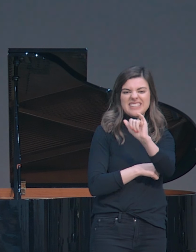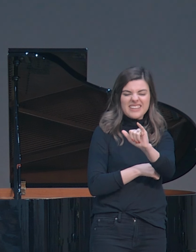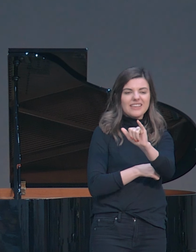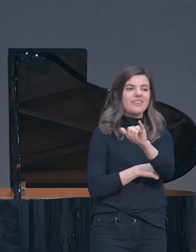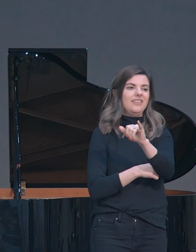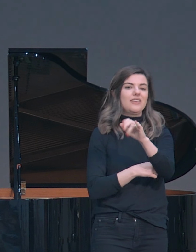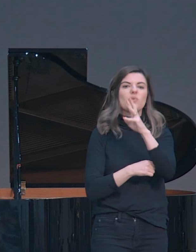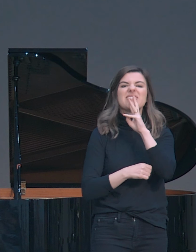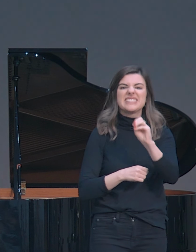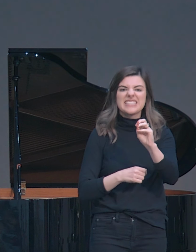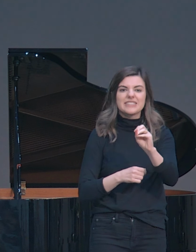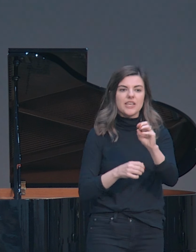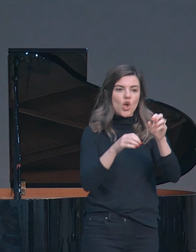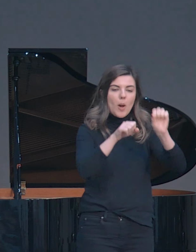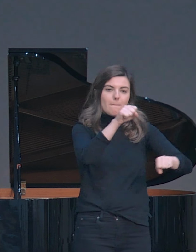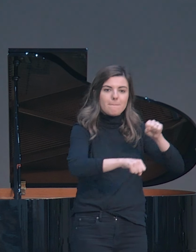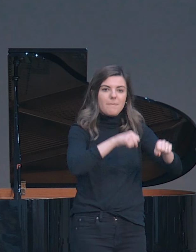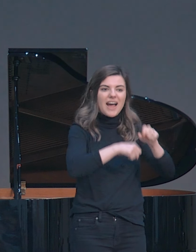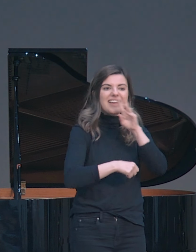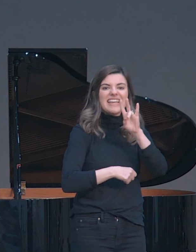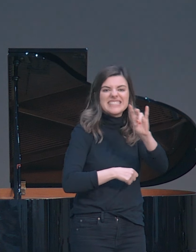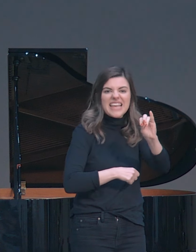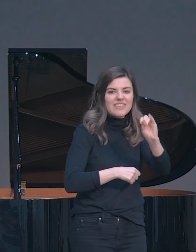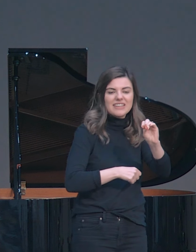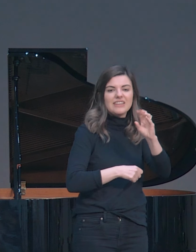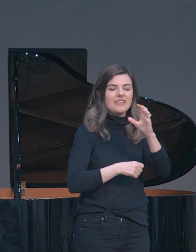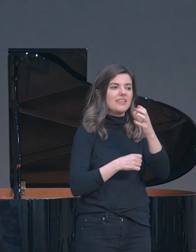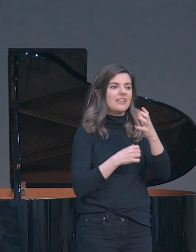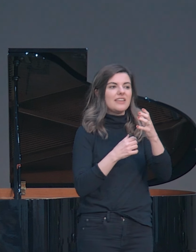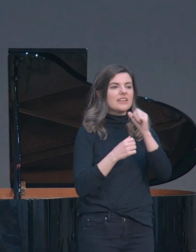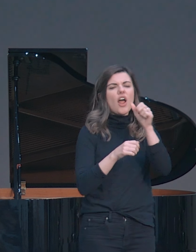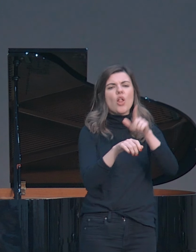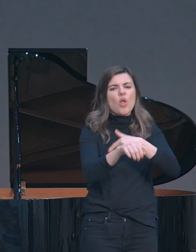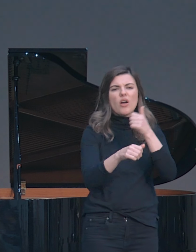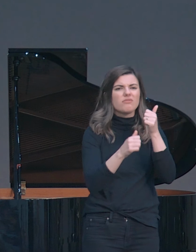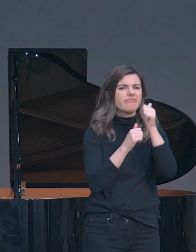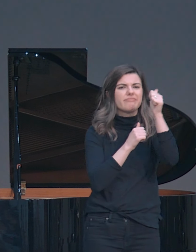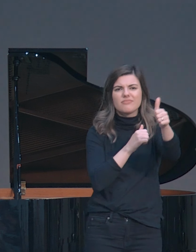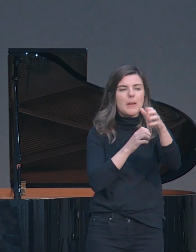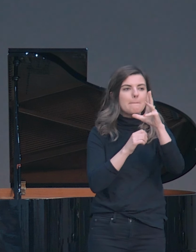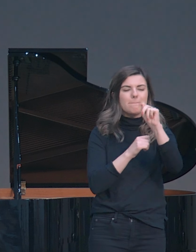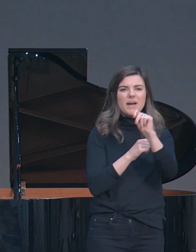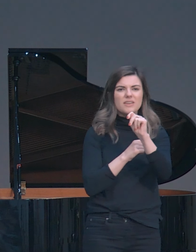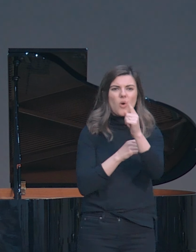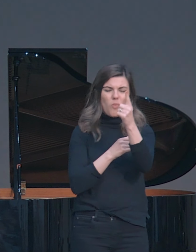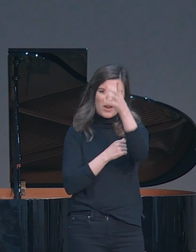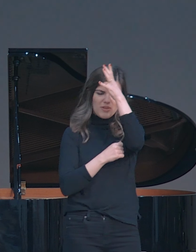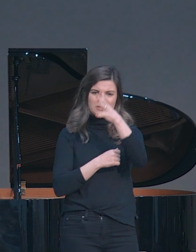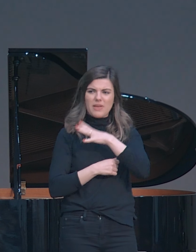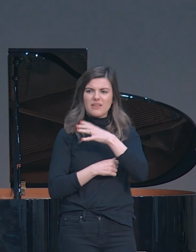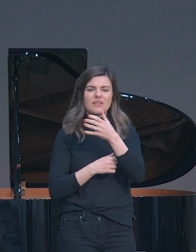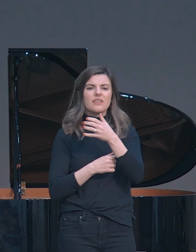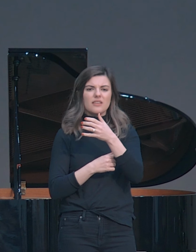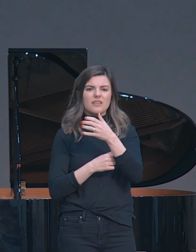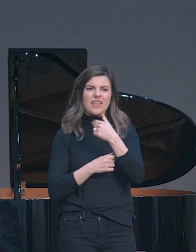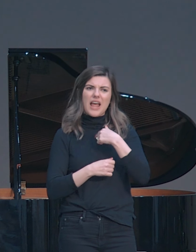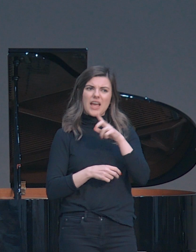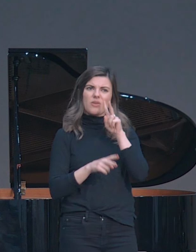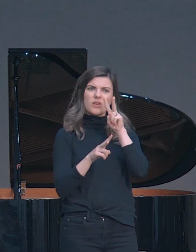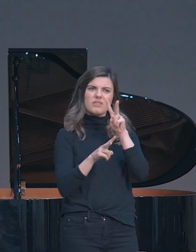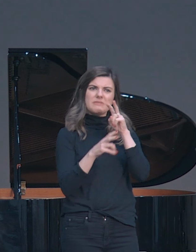70 miles on his bike when he was 70, and he's not a long distance bike rider. Just one of those people that I admired